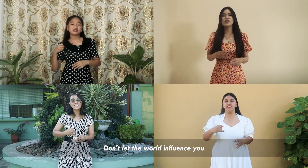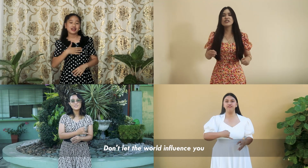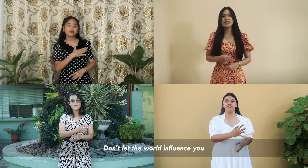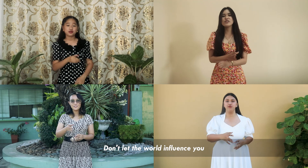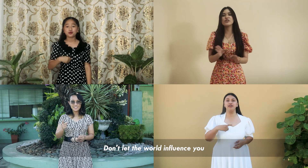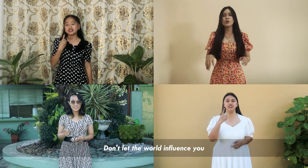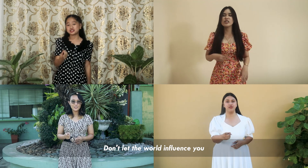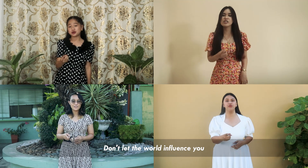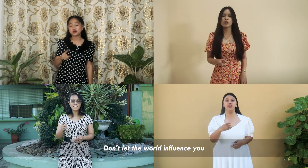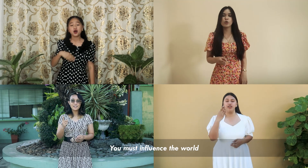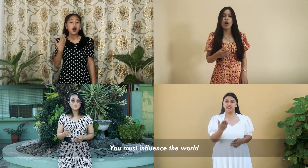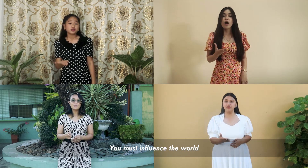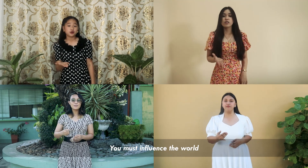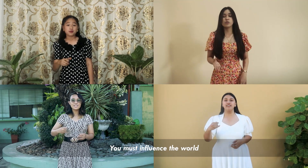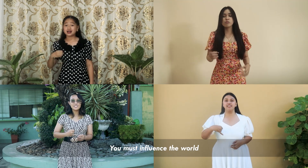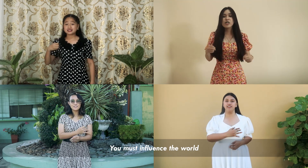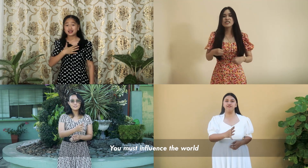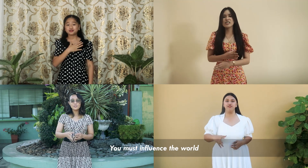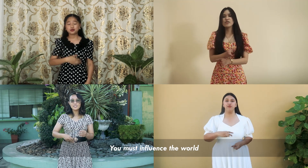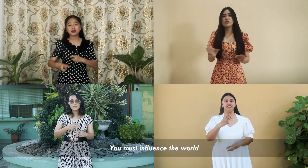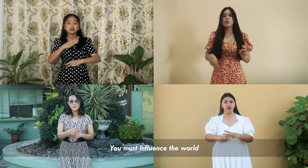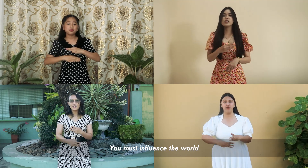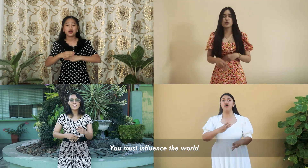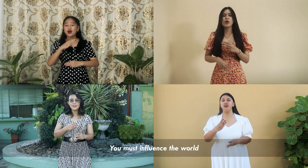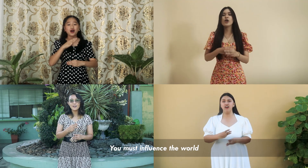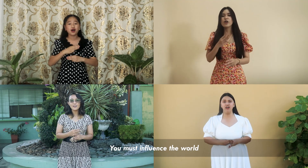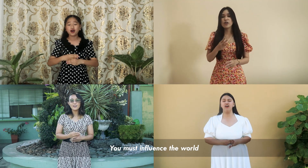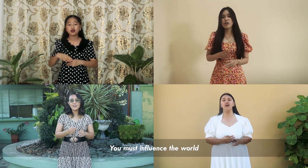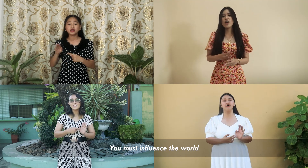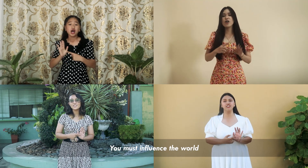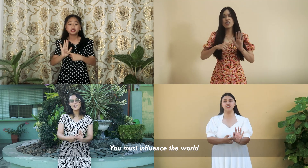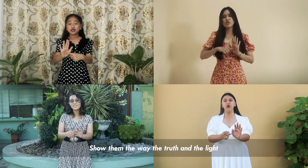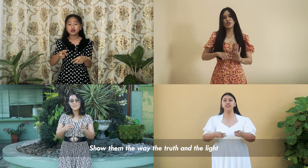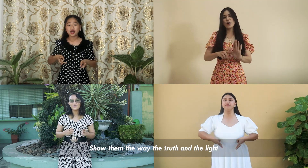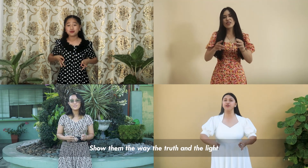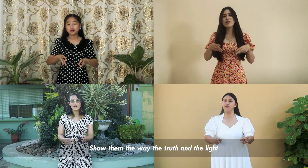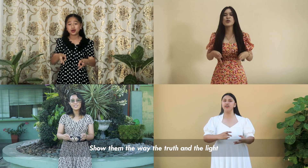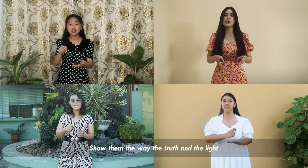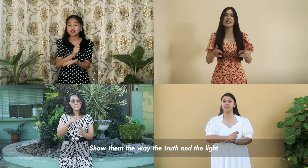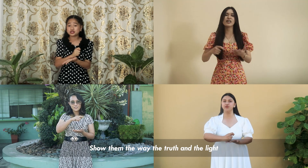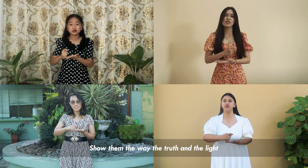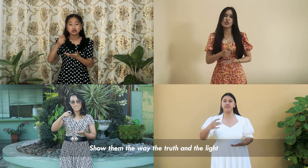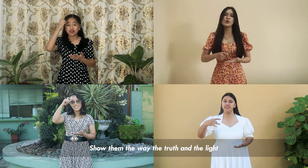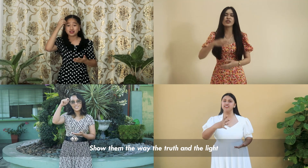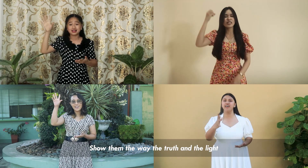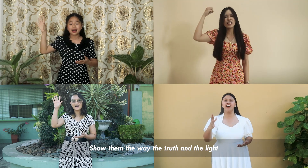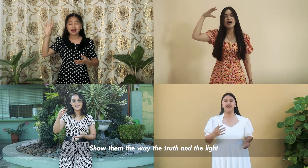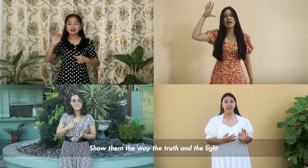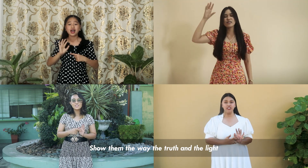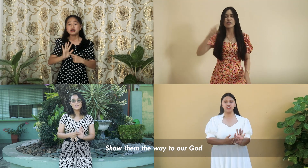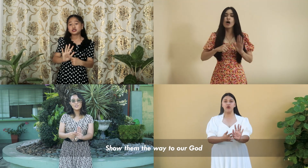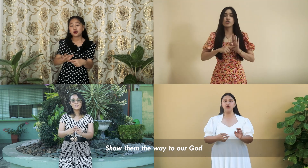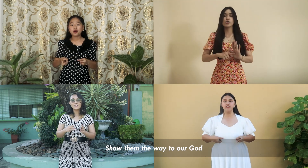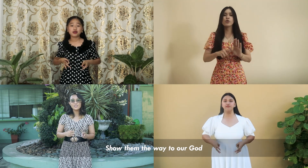world influence you You must influence the world Show them the way to the truth and the